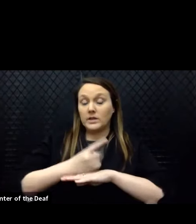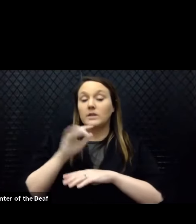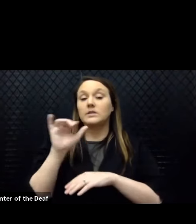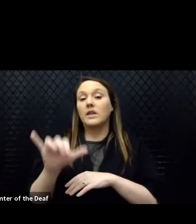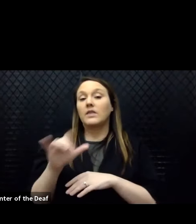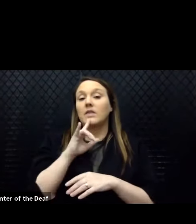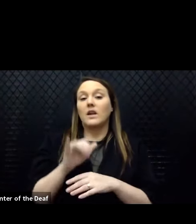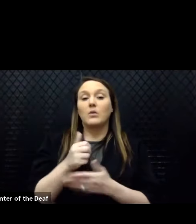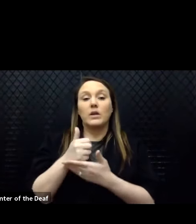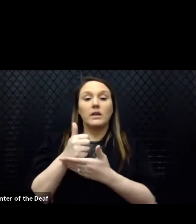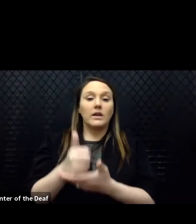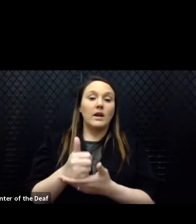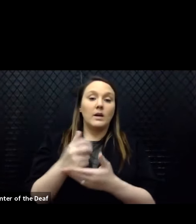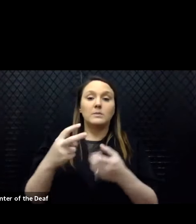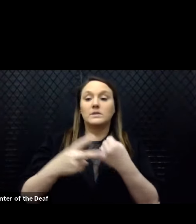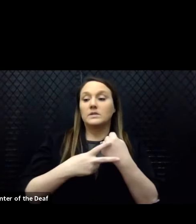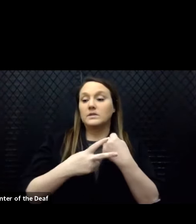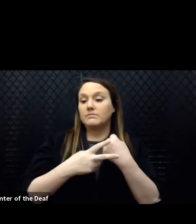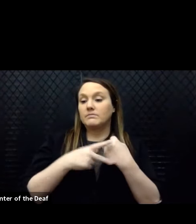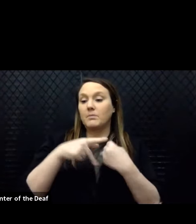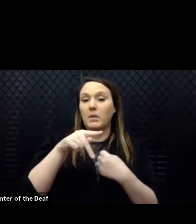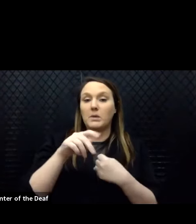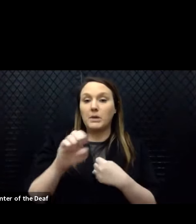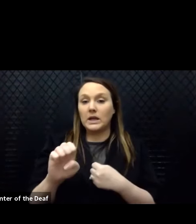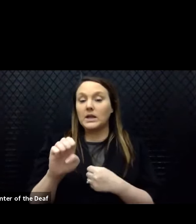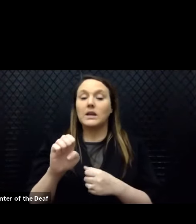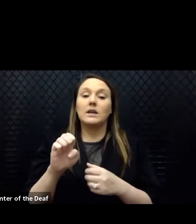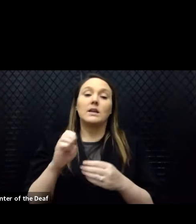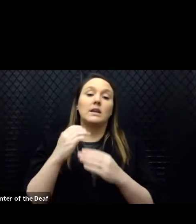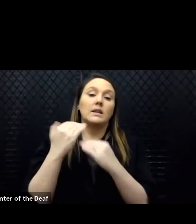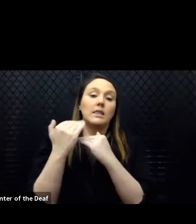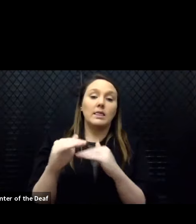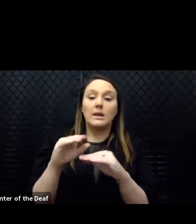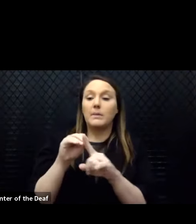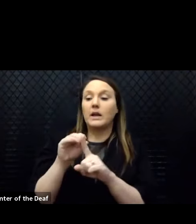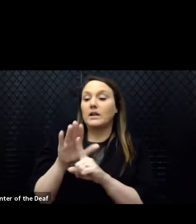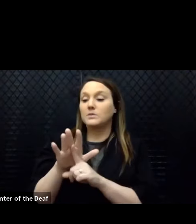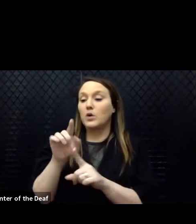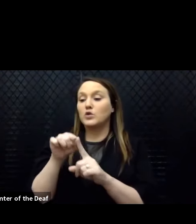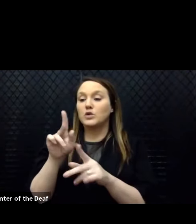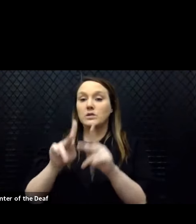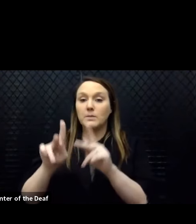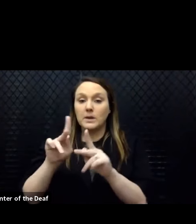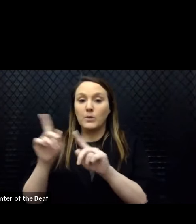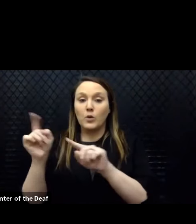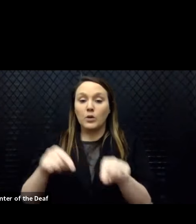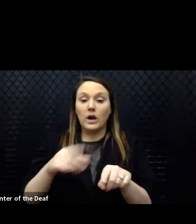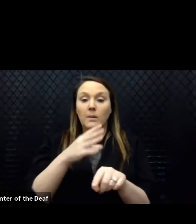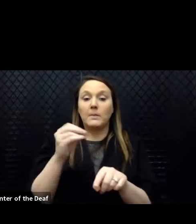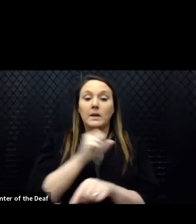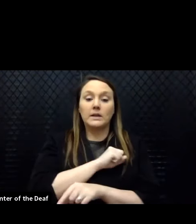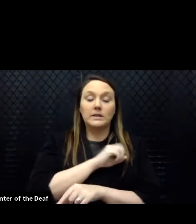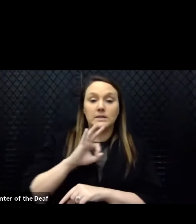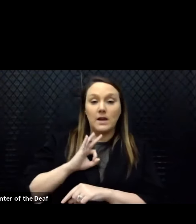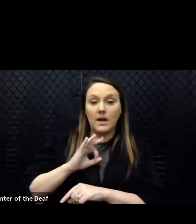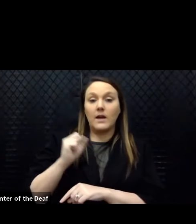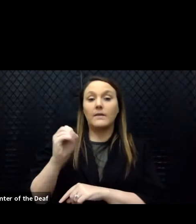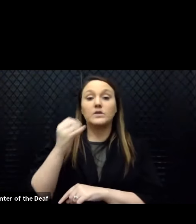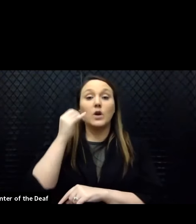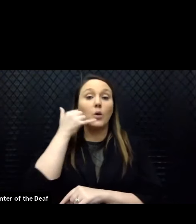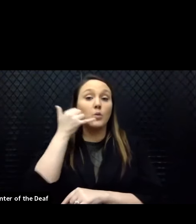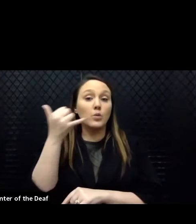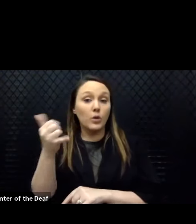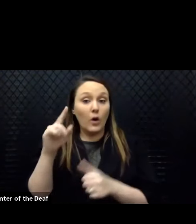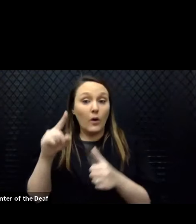to conserve PPE, and it helps to limit exposures to both people coming in and our staff. So you call